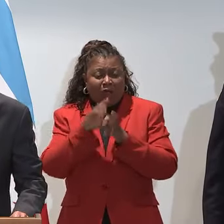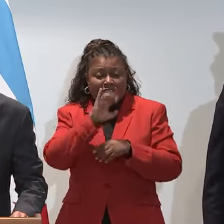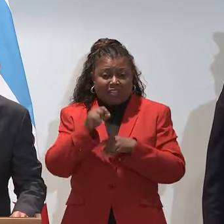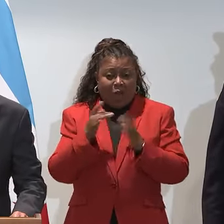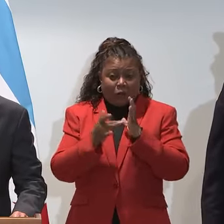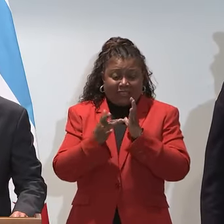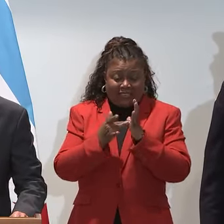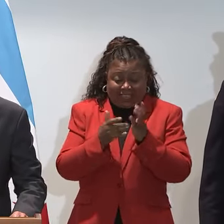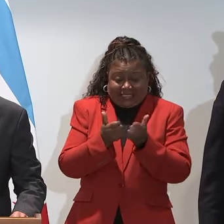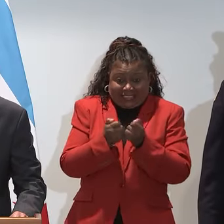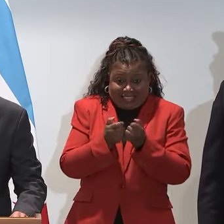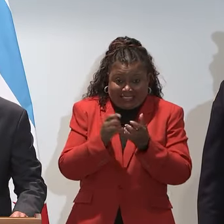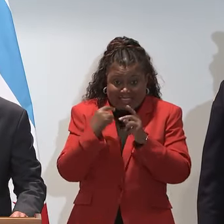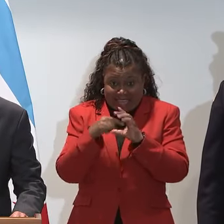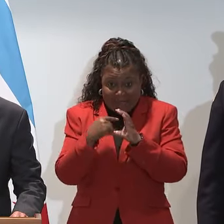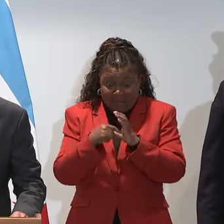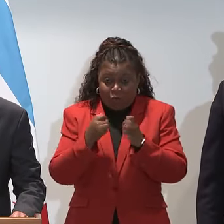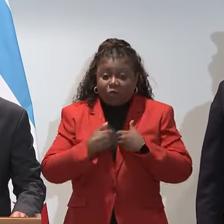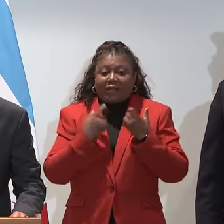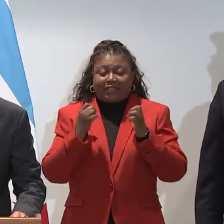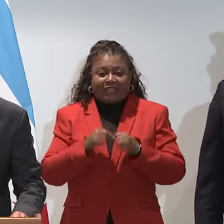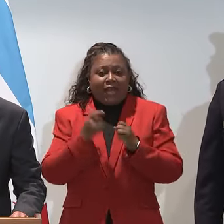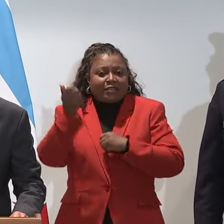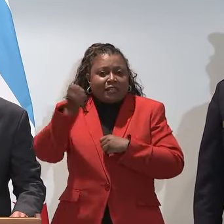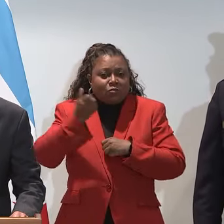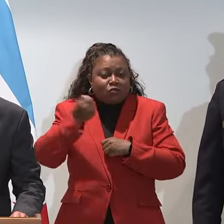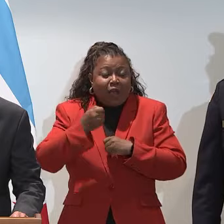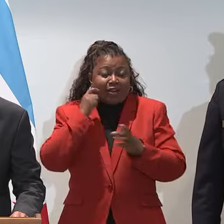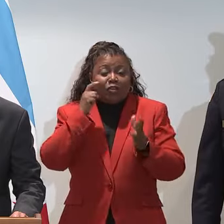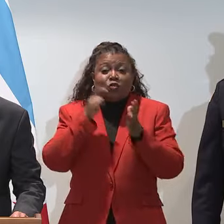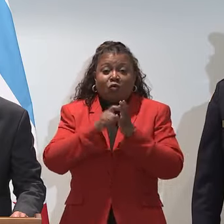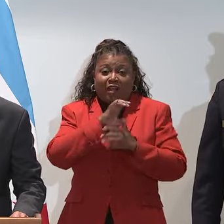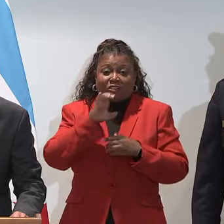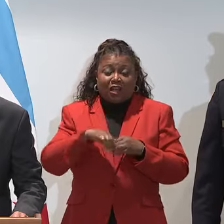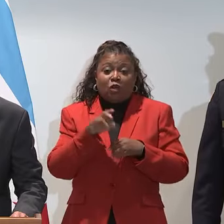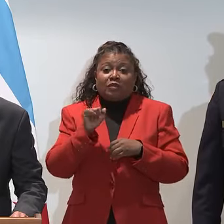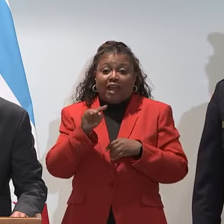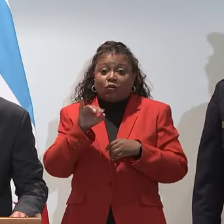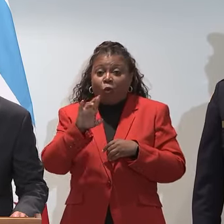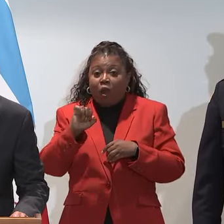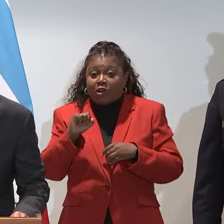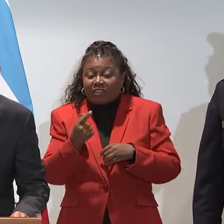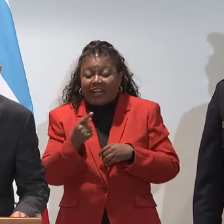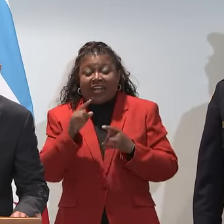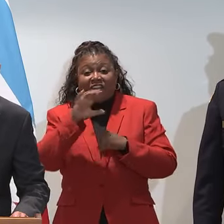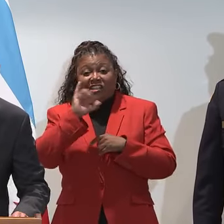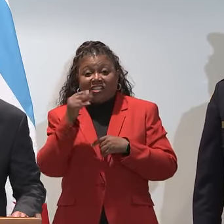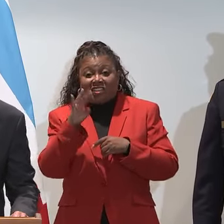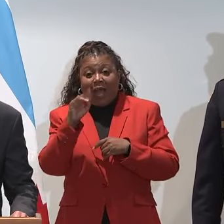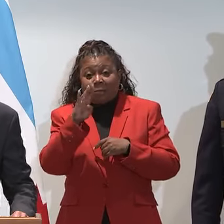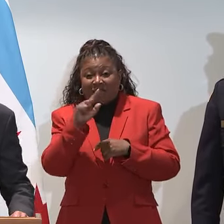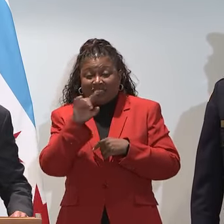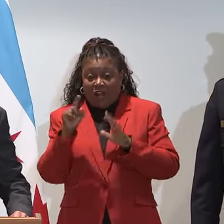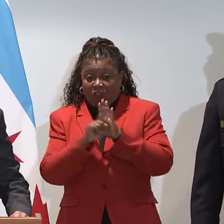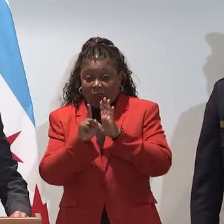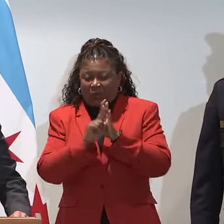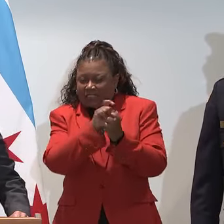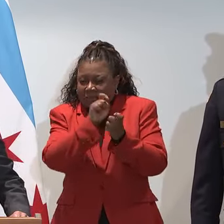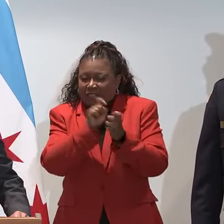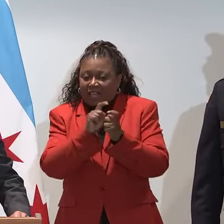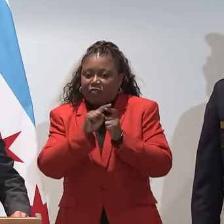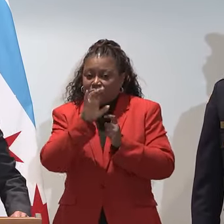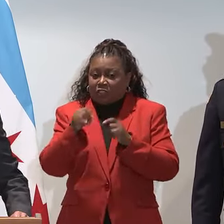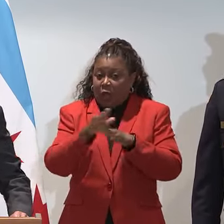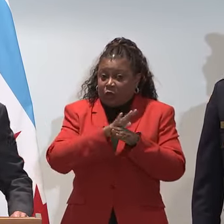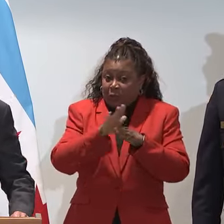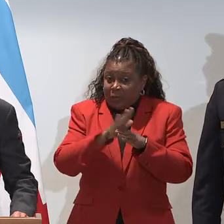Chicago text and email alerts, residents can subscribe at notifychicago.org. The ShyBiz alert is specifically for